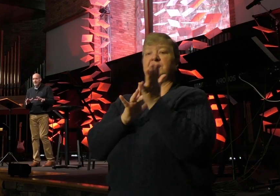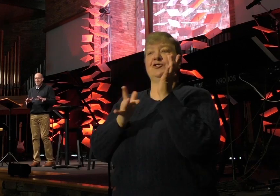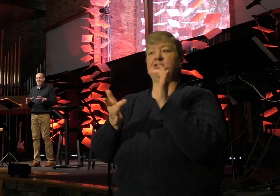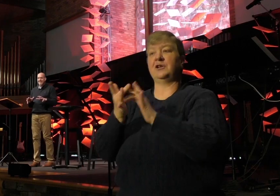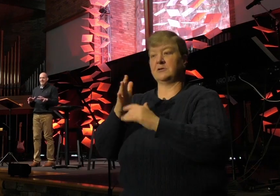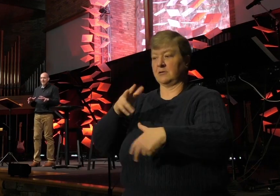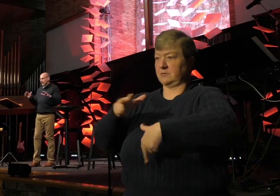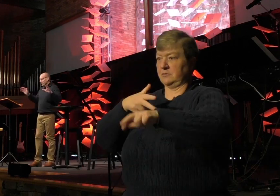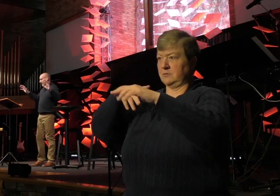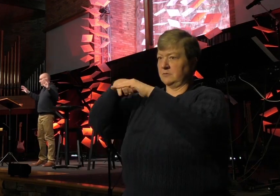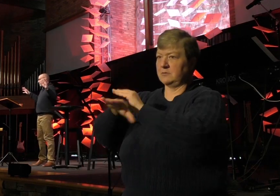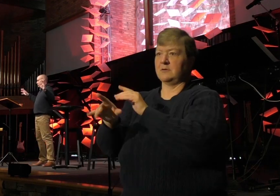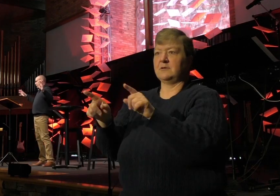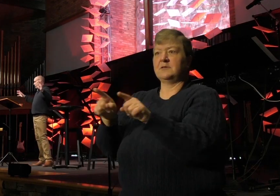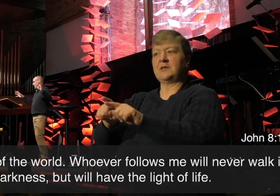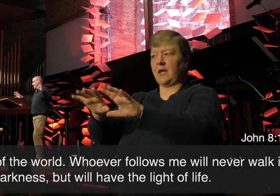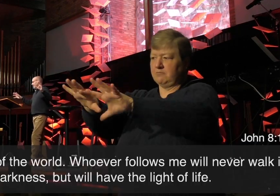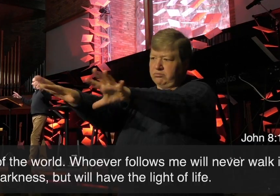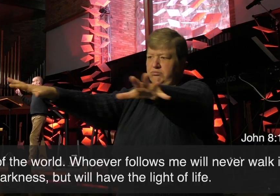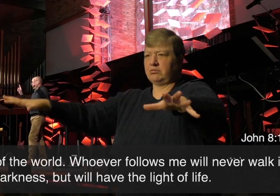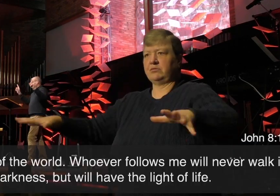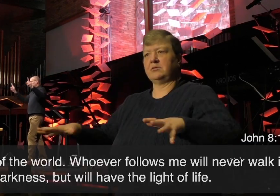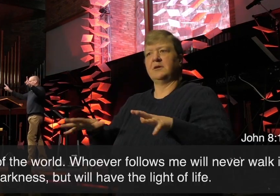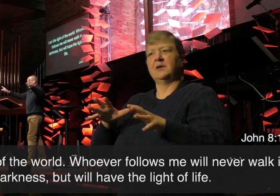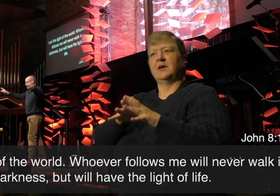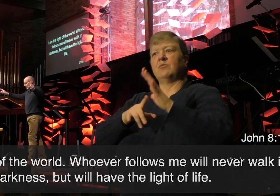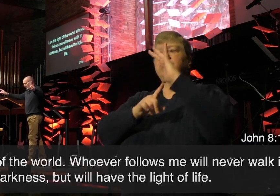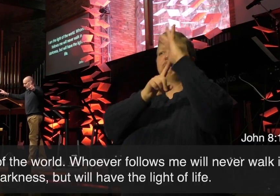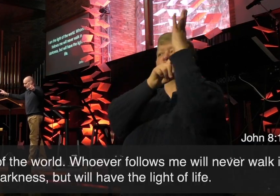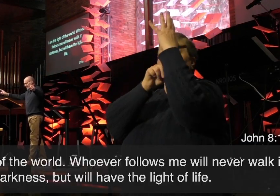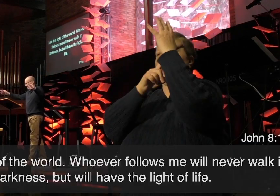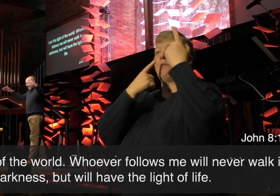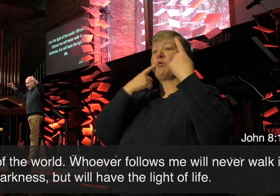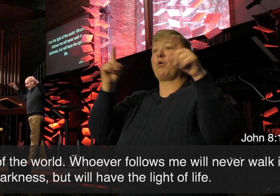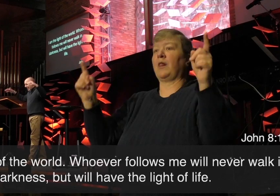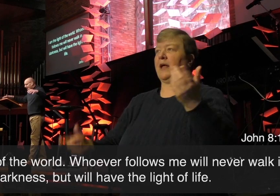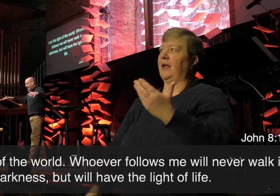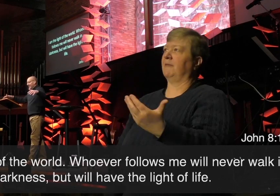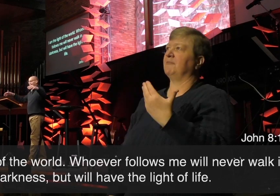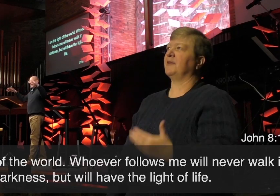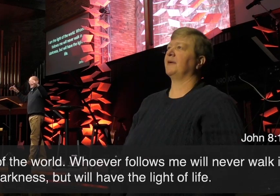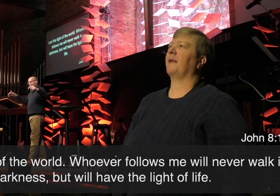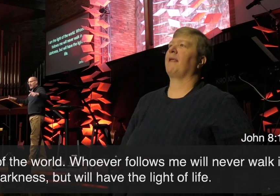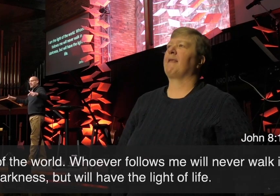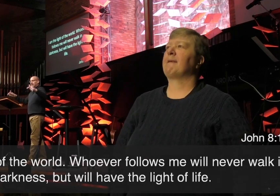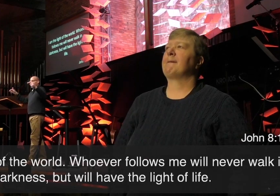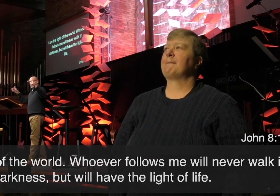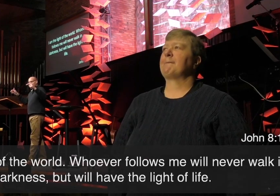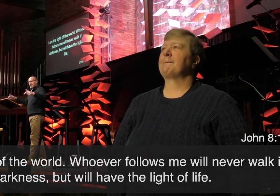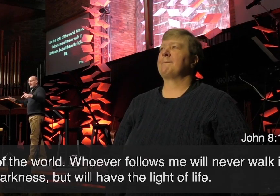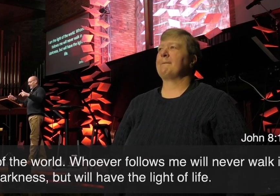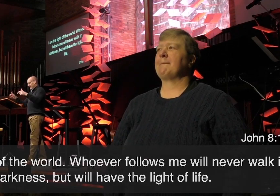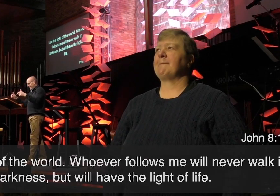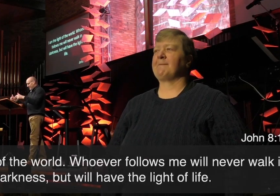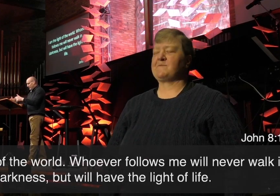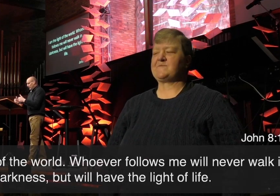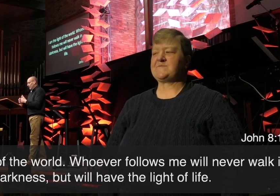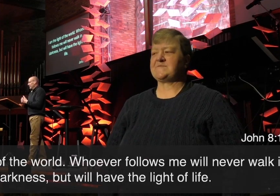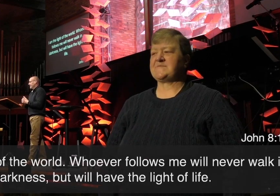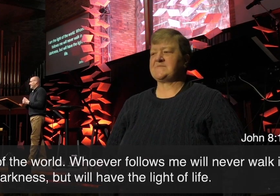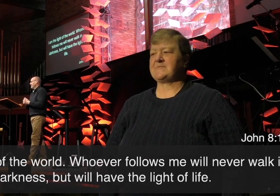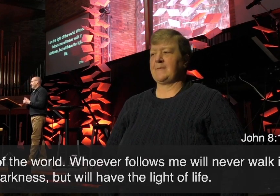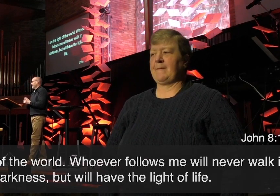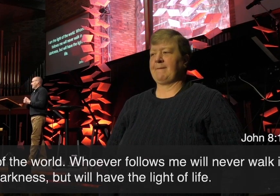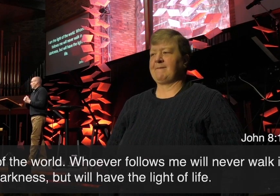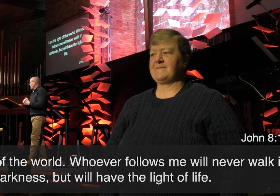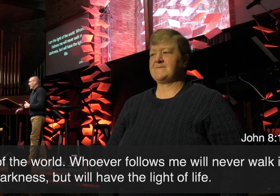courtyard where those candelabras were. And this is what he proclaimed. I am the light of the